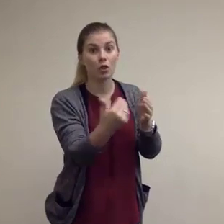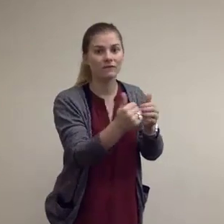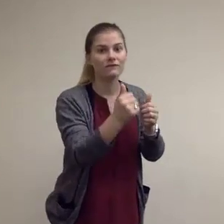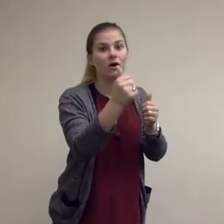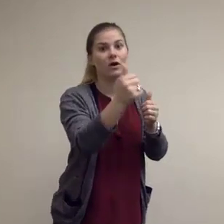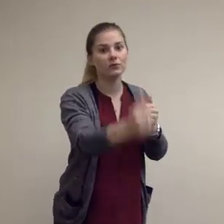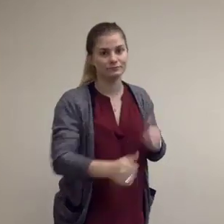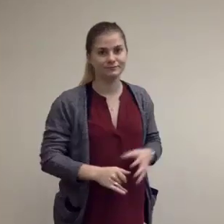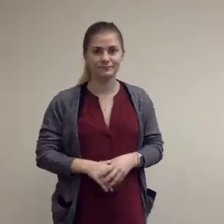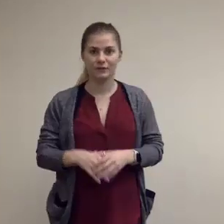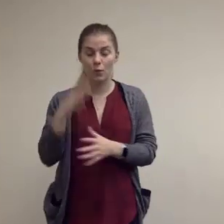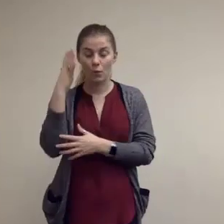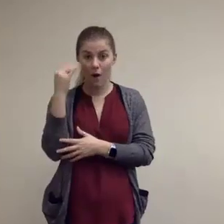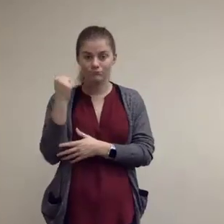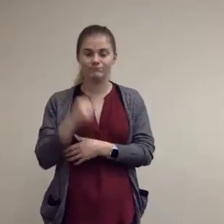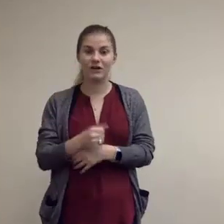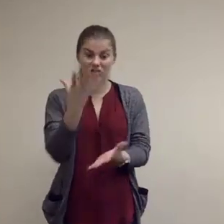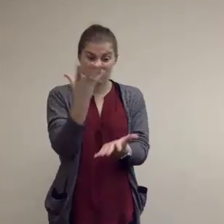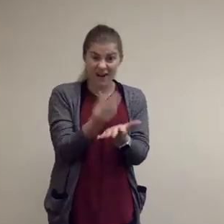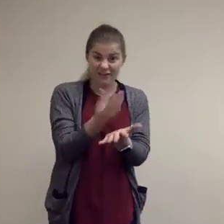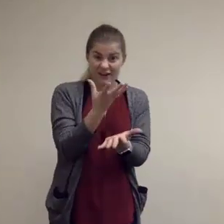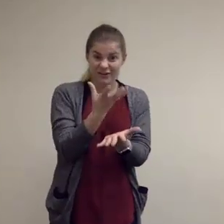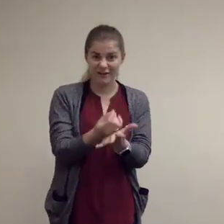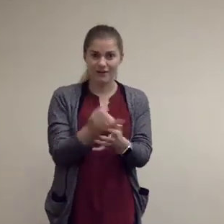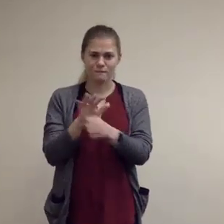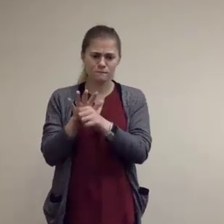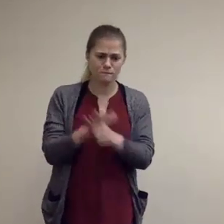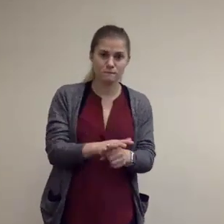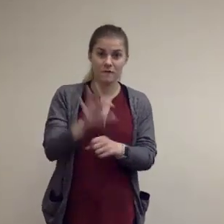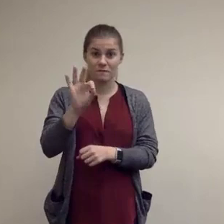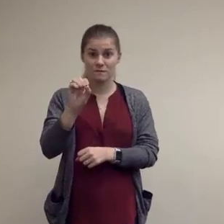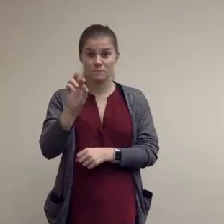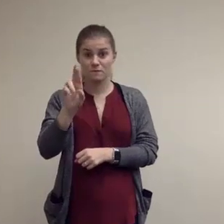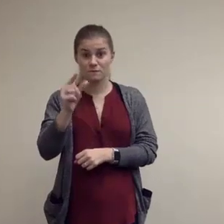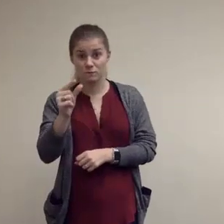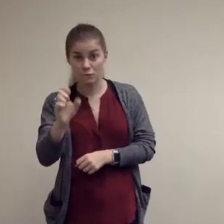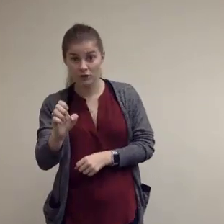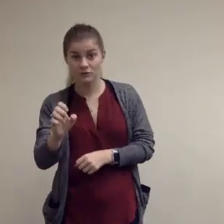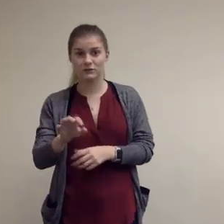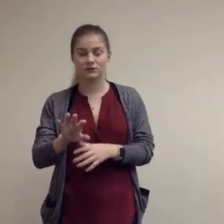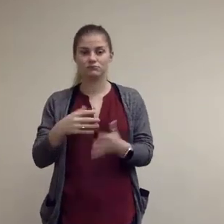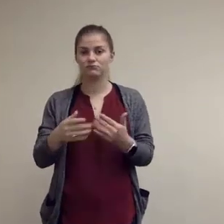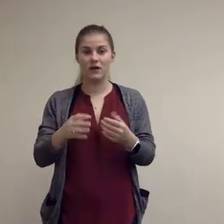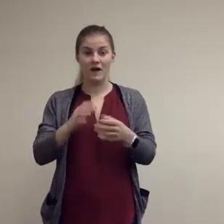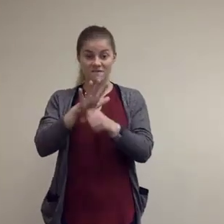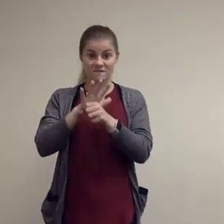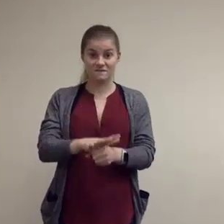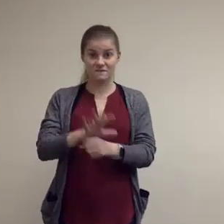is a force. If we double the mass, what happens to the force? To keep it at the same acceleration, what? We